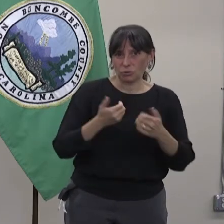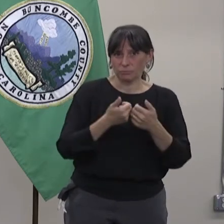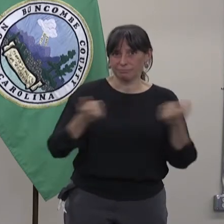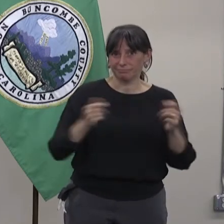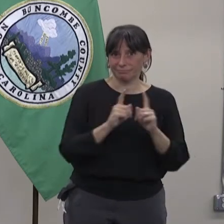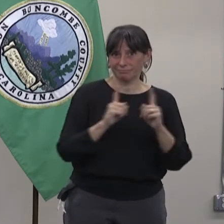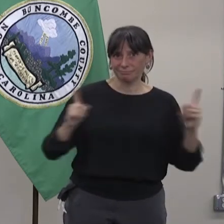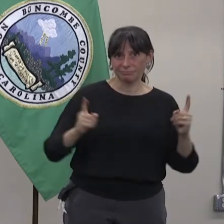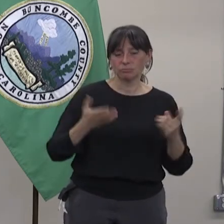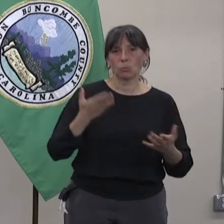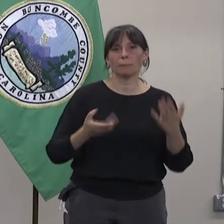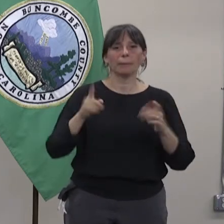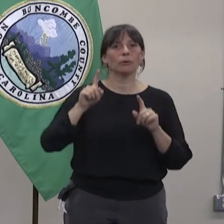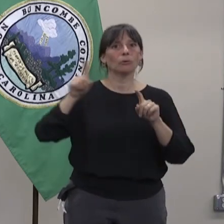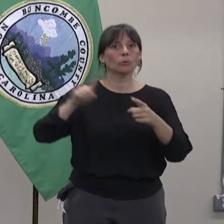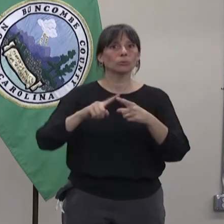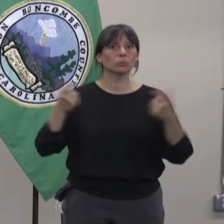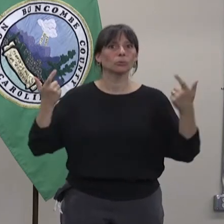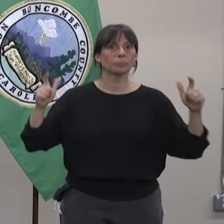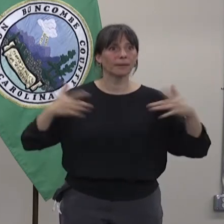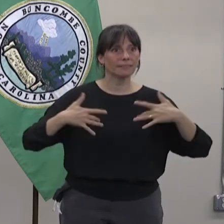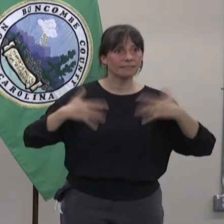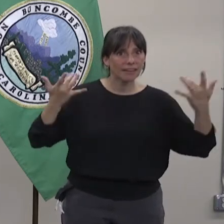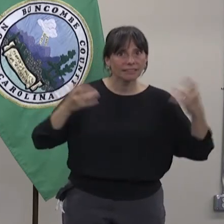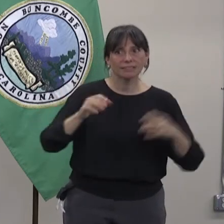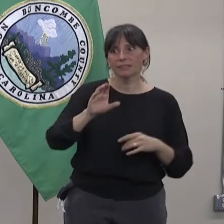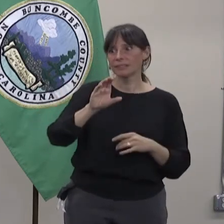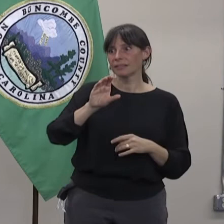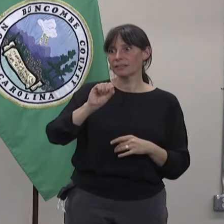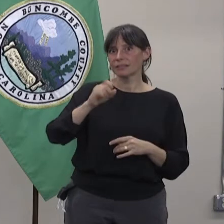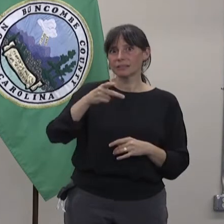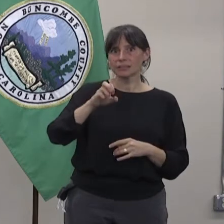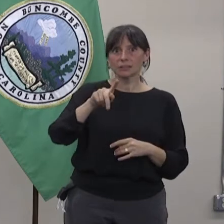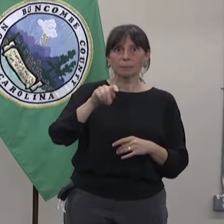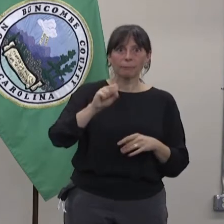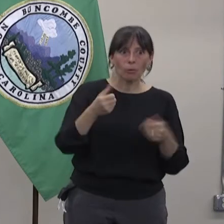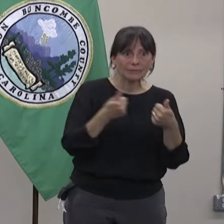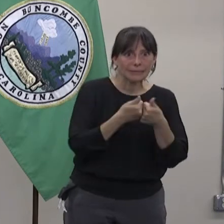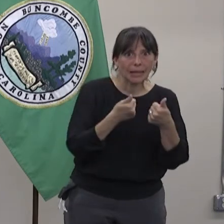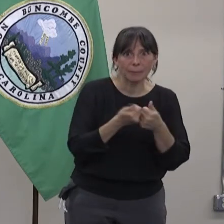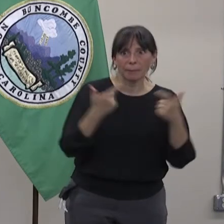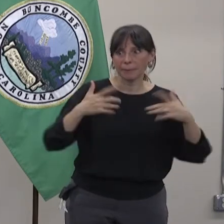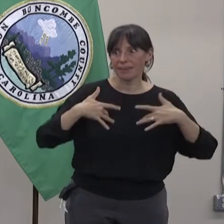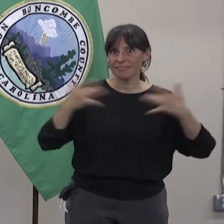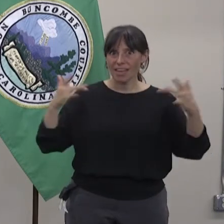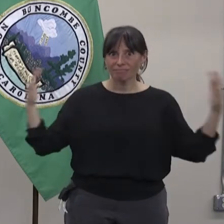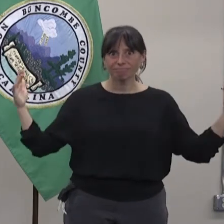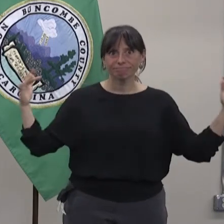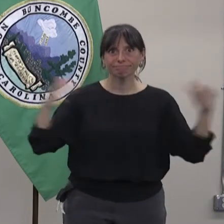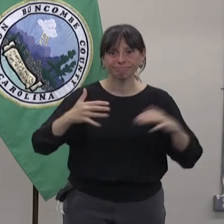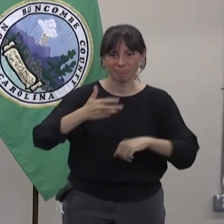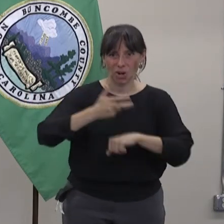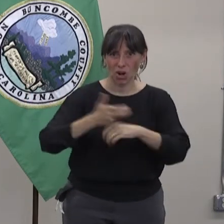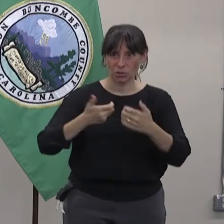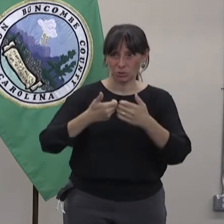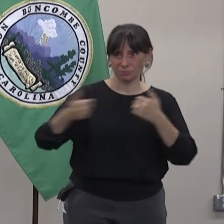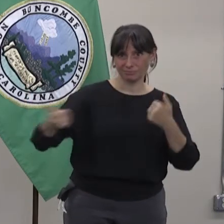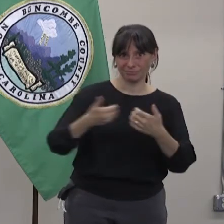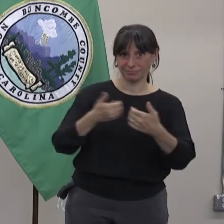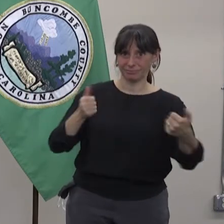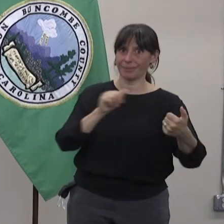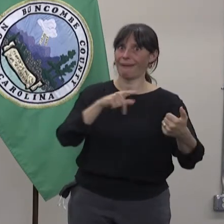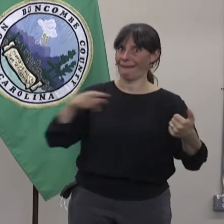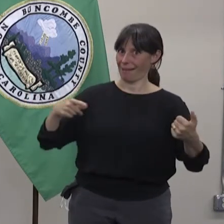different people at larger events, such as civic or sporting events. For those interested in the app, participation